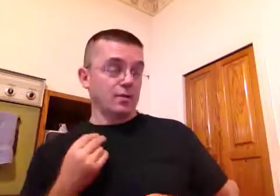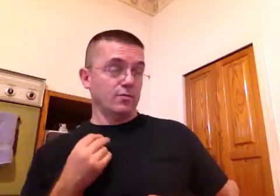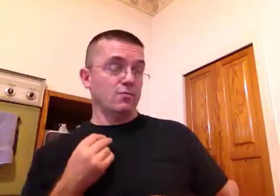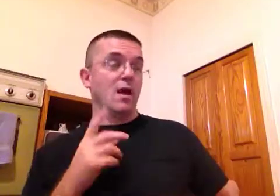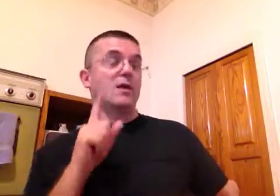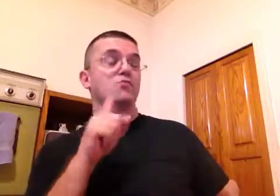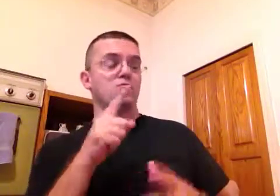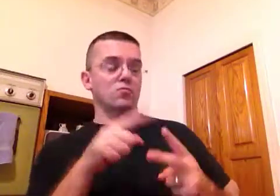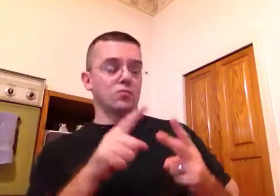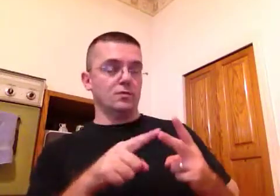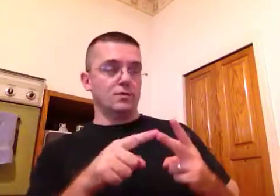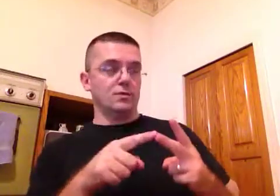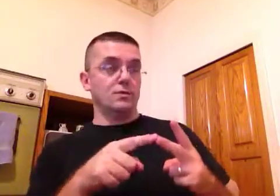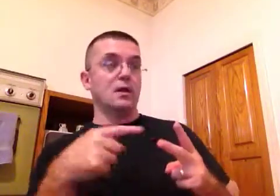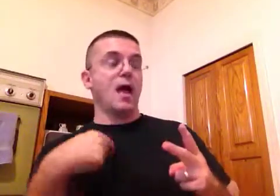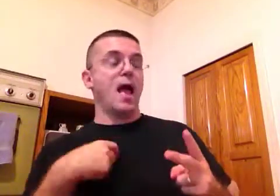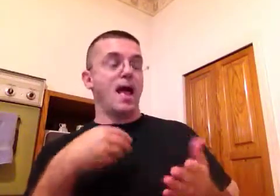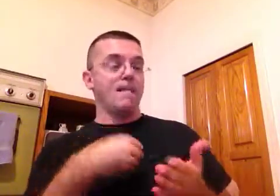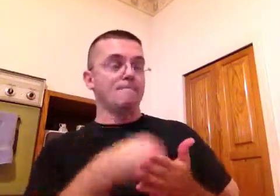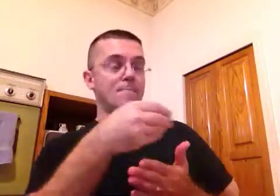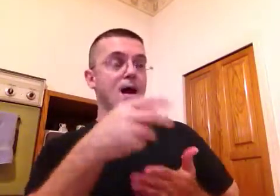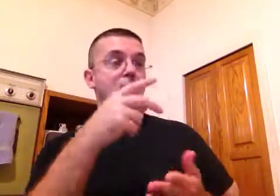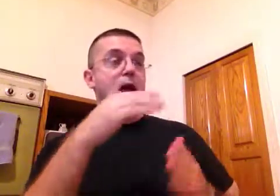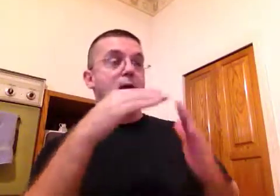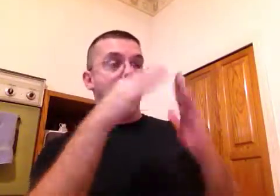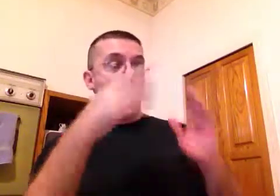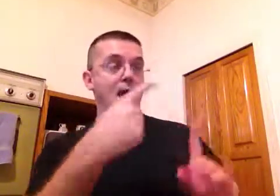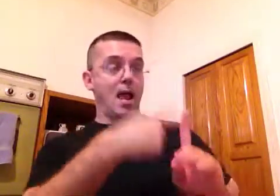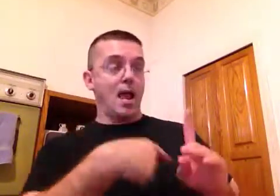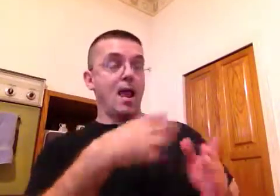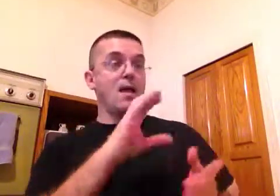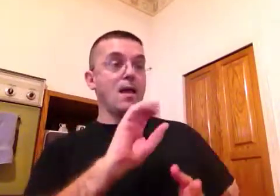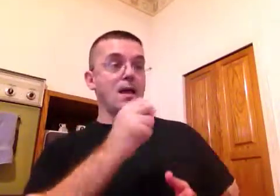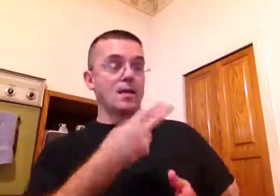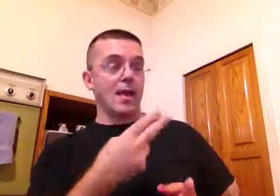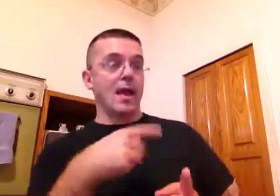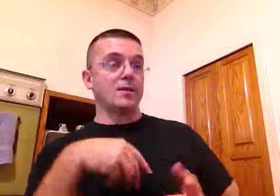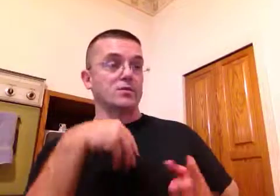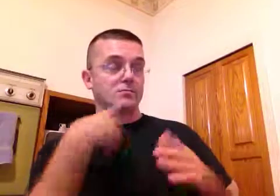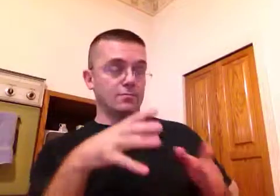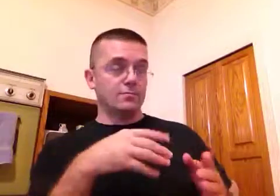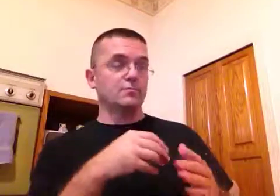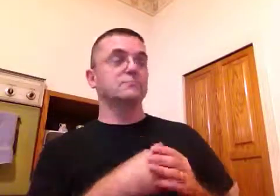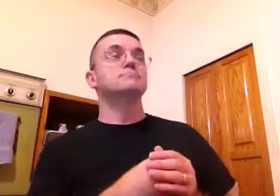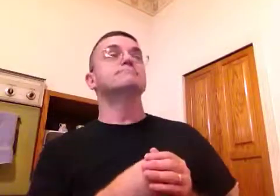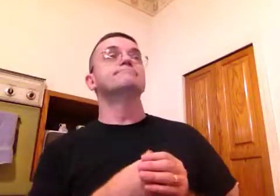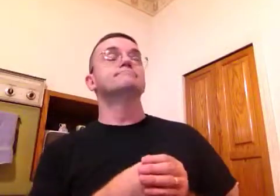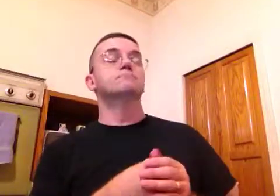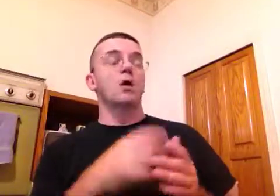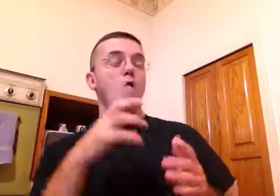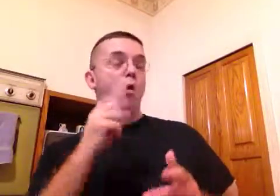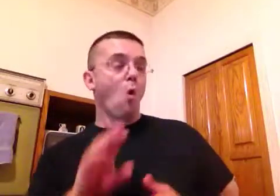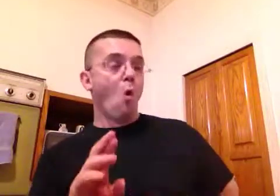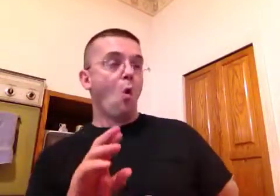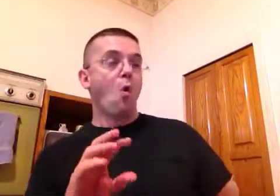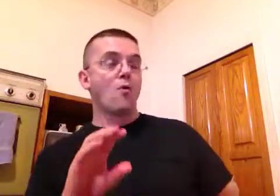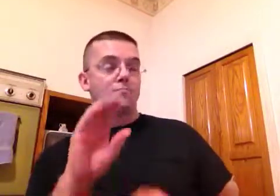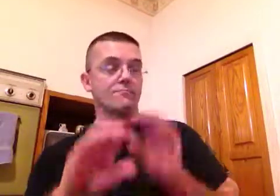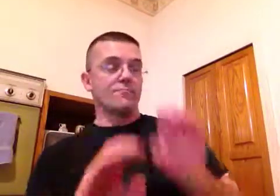one of two things with it. I buy real estate that I pay cash for, and I invest in good growth stock type